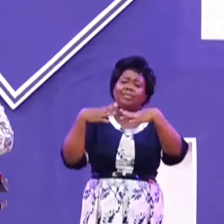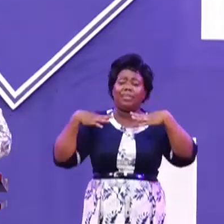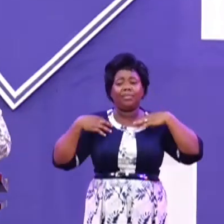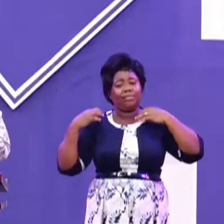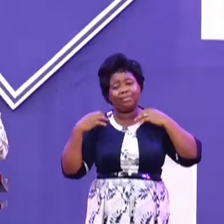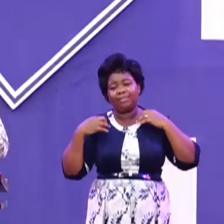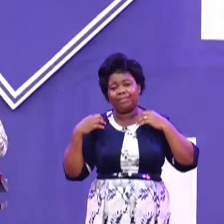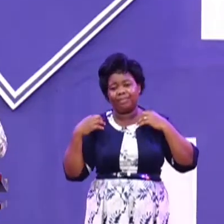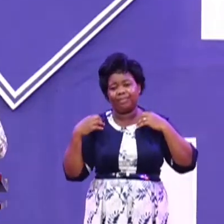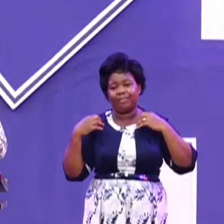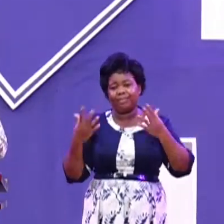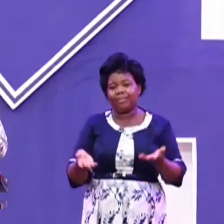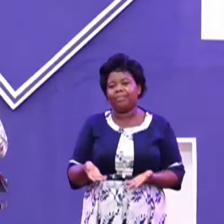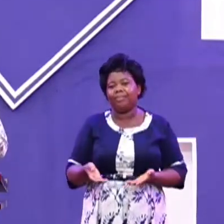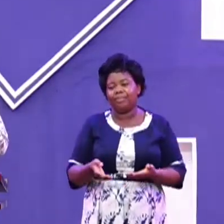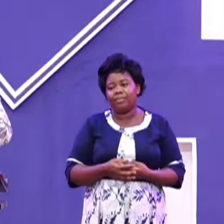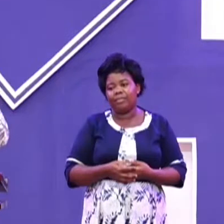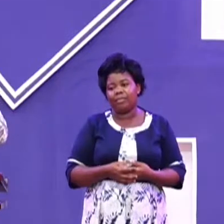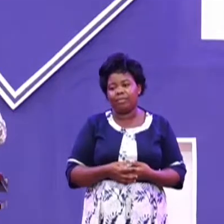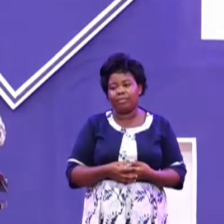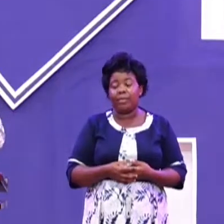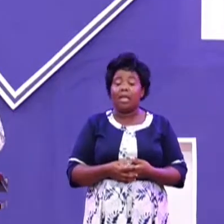up that group.